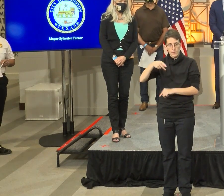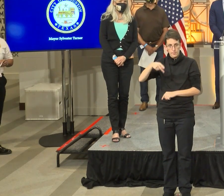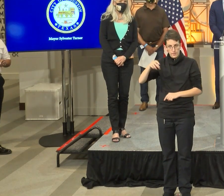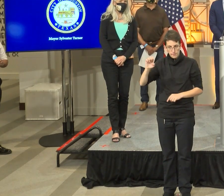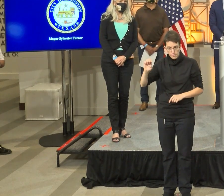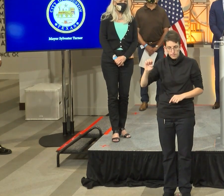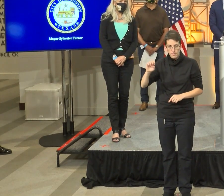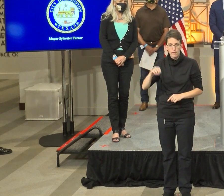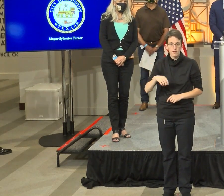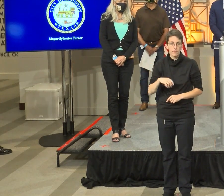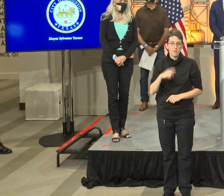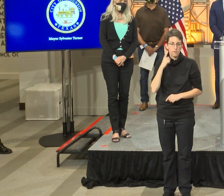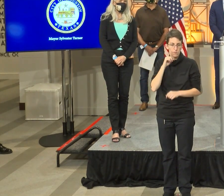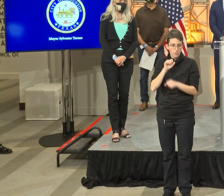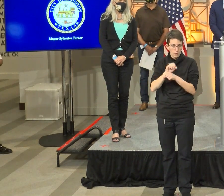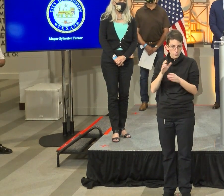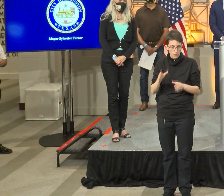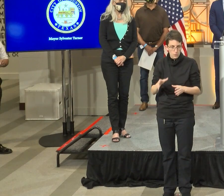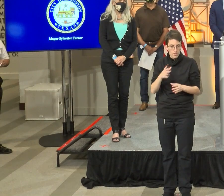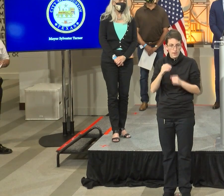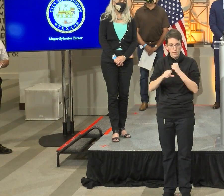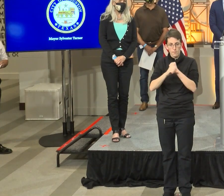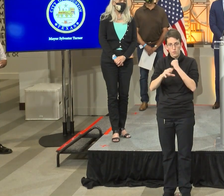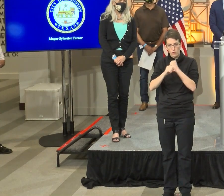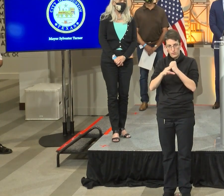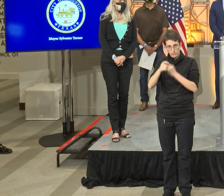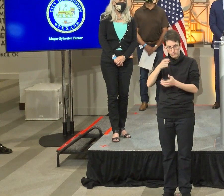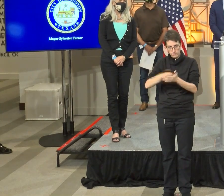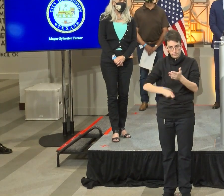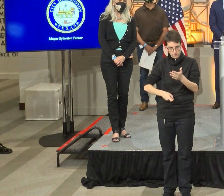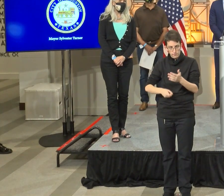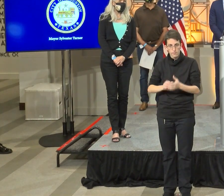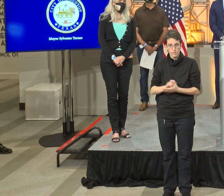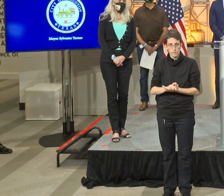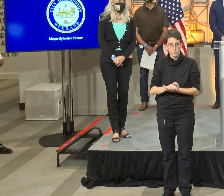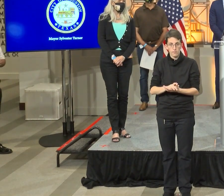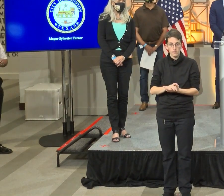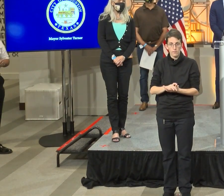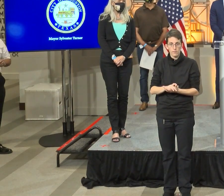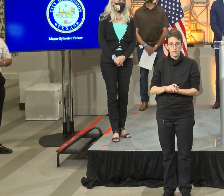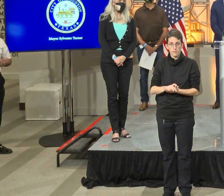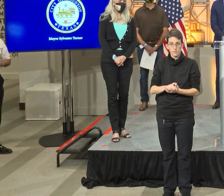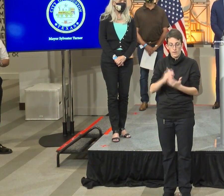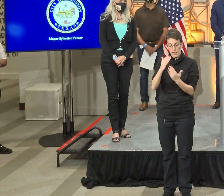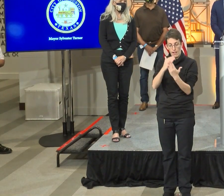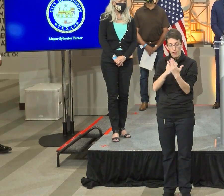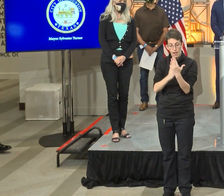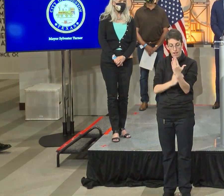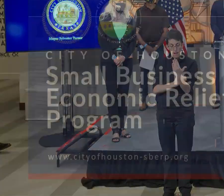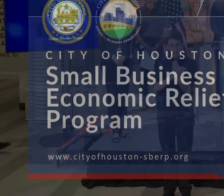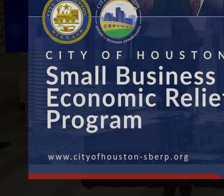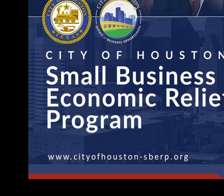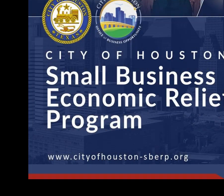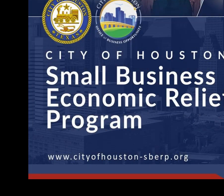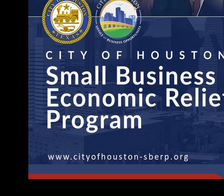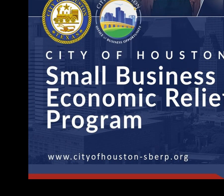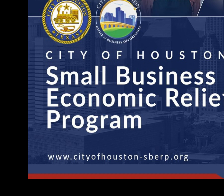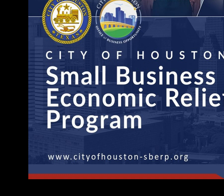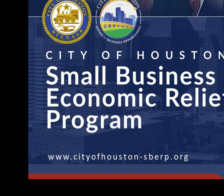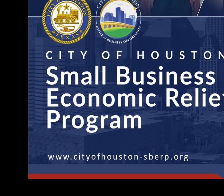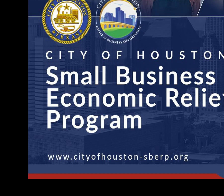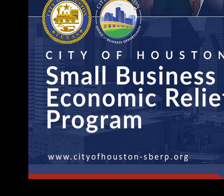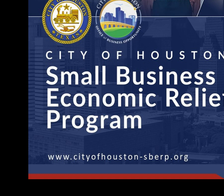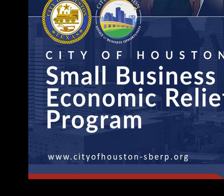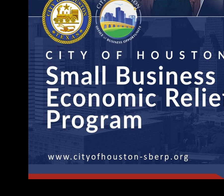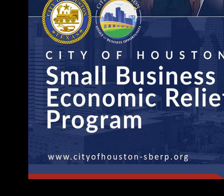for employees, and marketing expenses. A complete list of eligibility requirements can be found on the